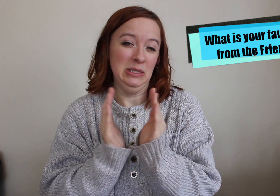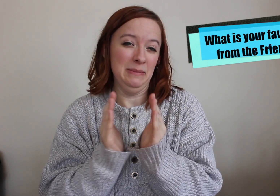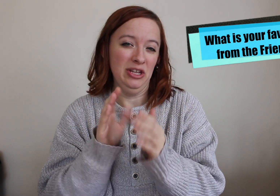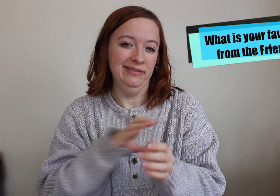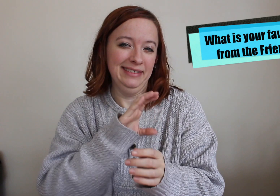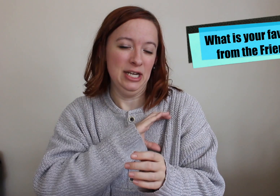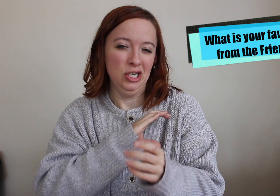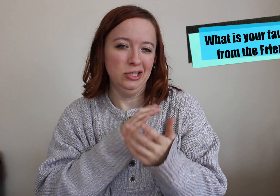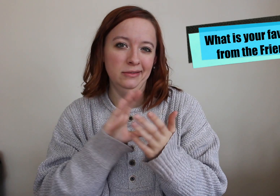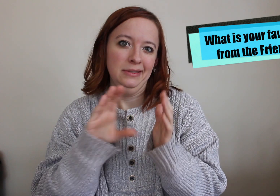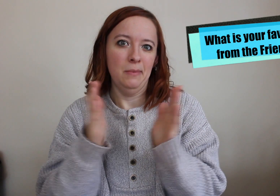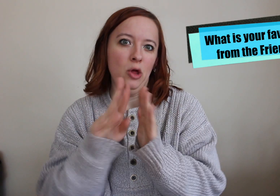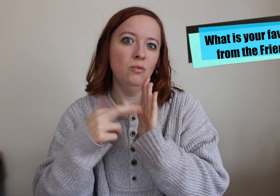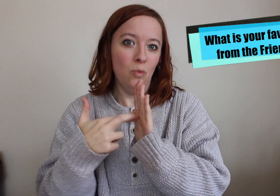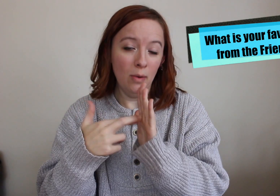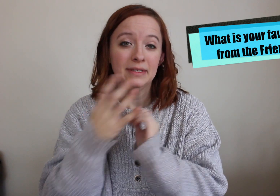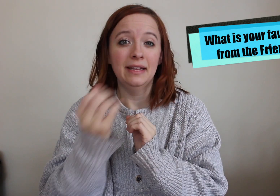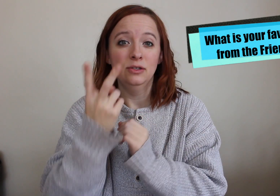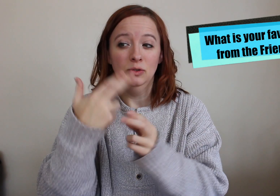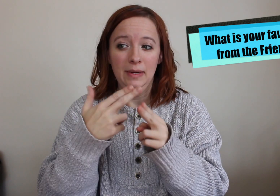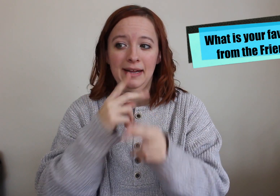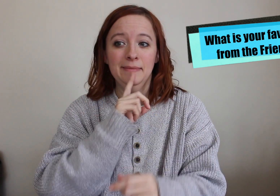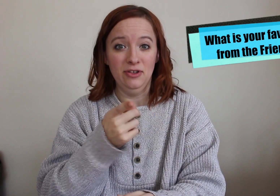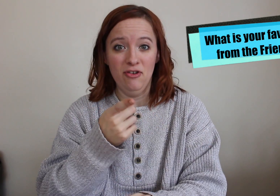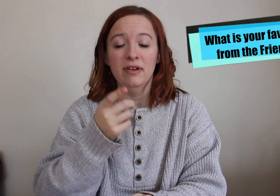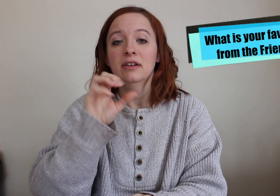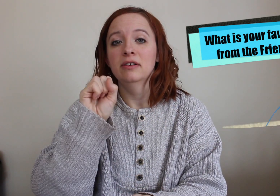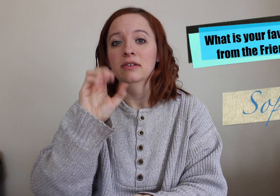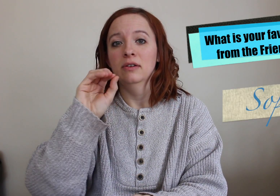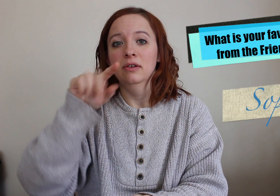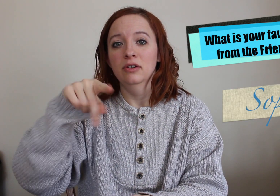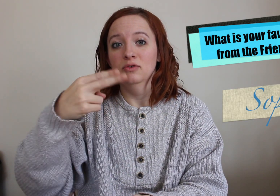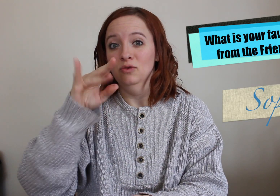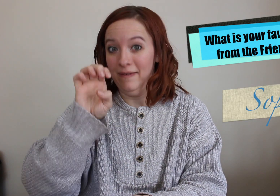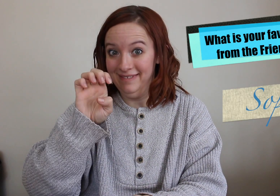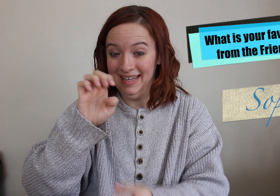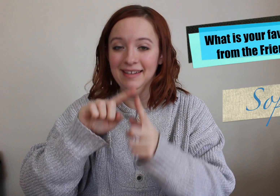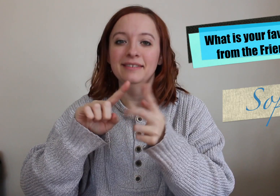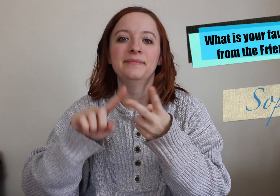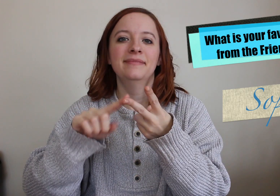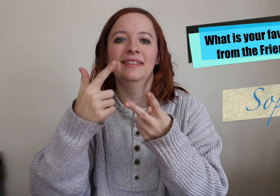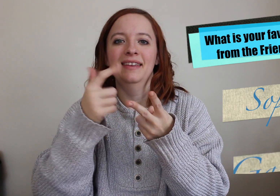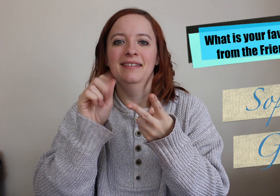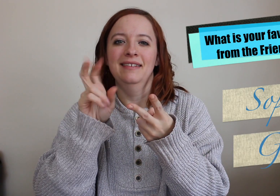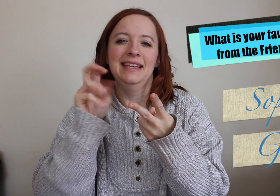were probably considered like small characters or roles, and those two names are Sophie